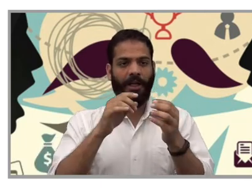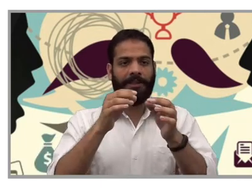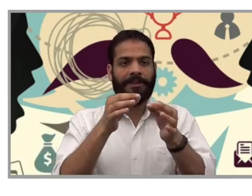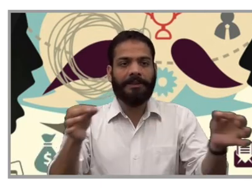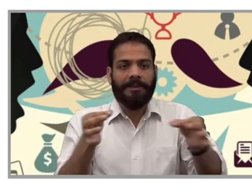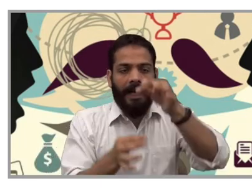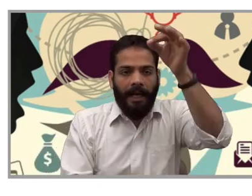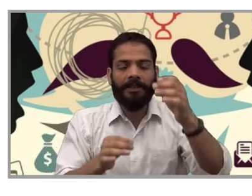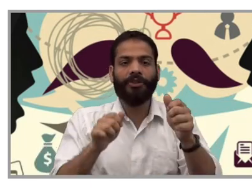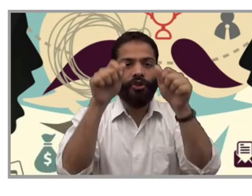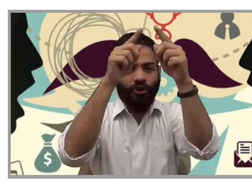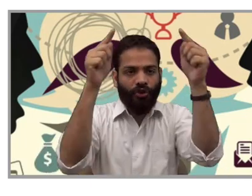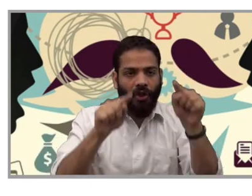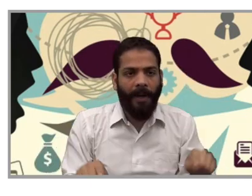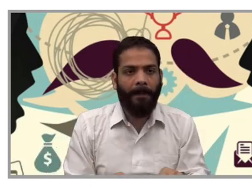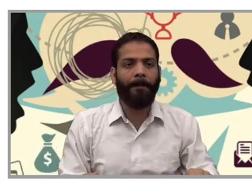literature.